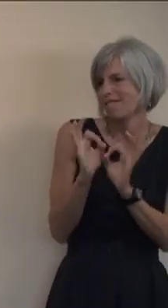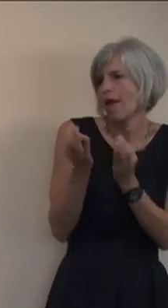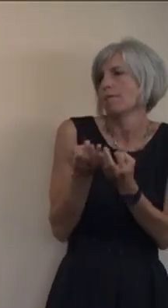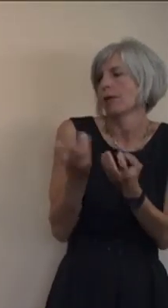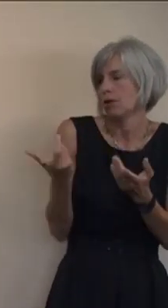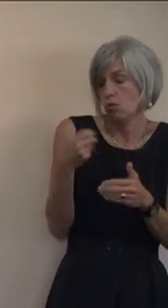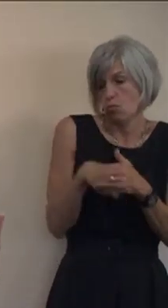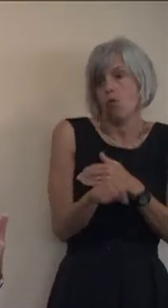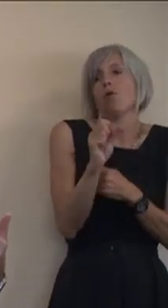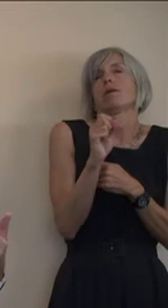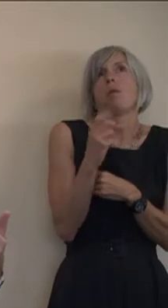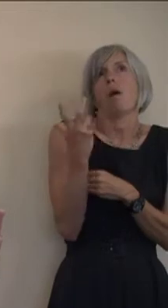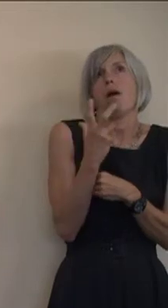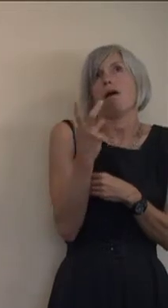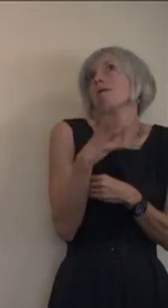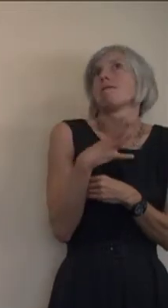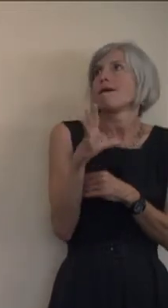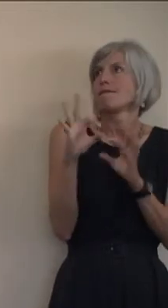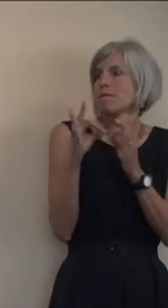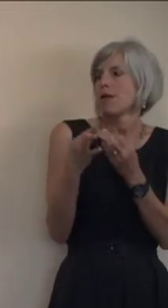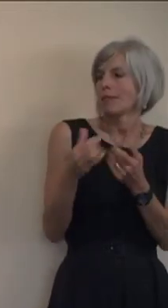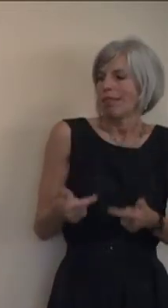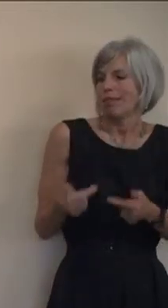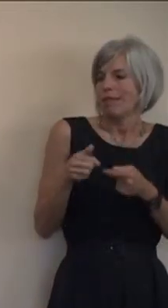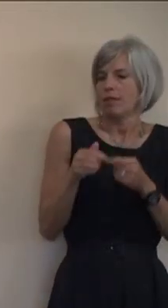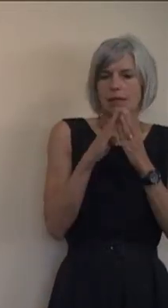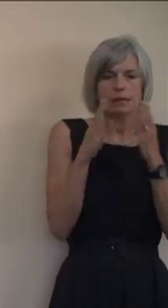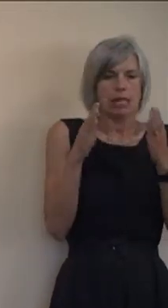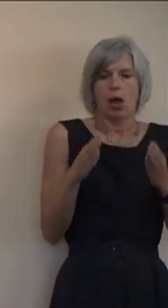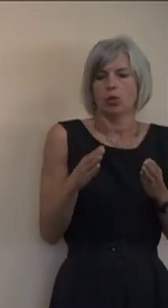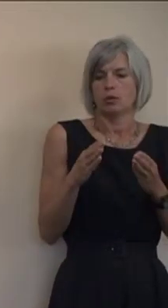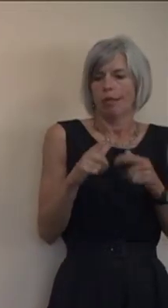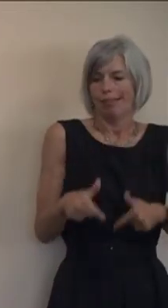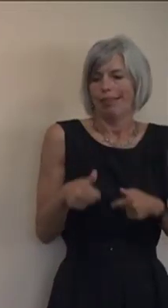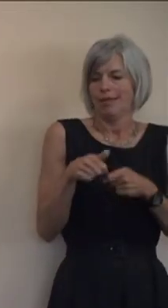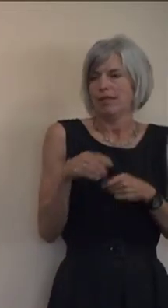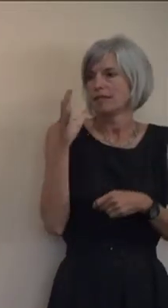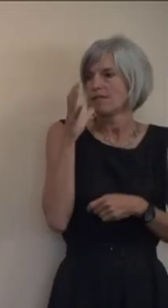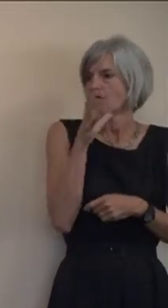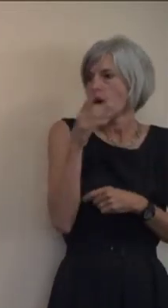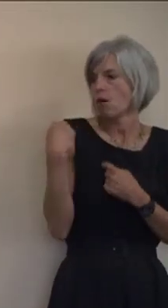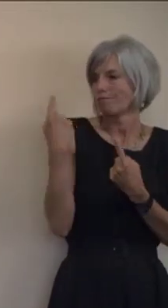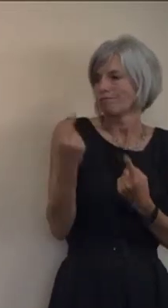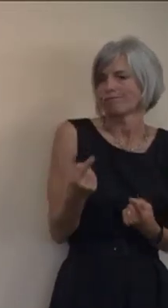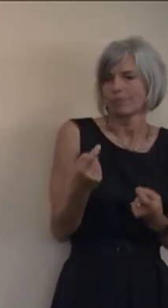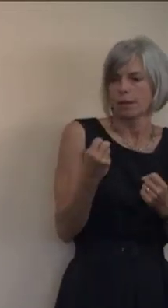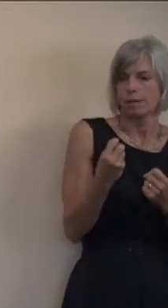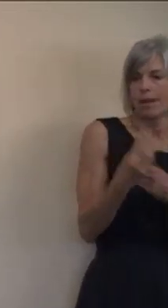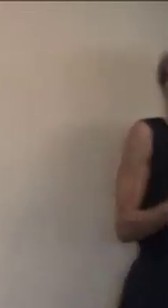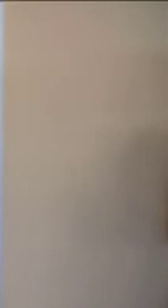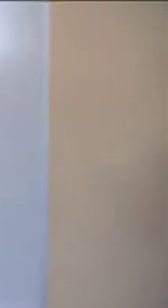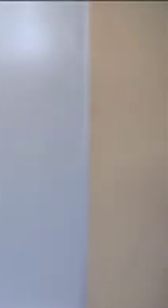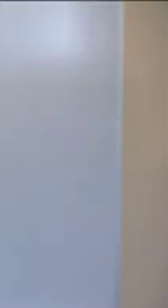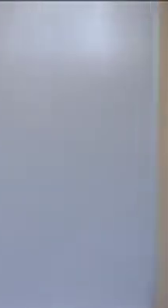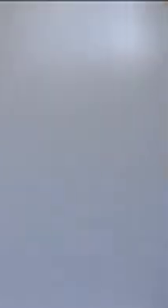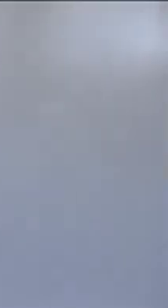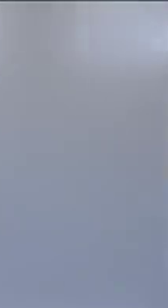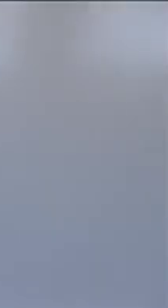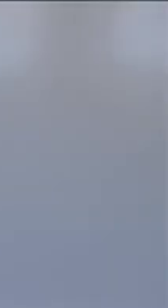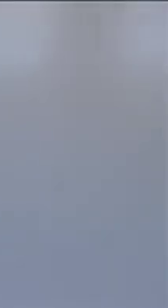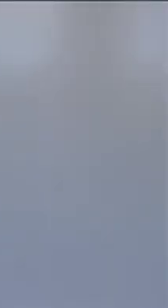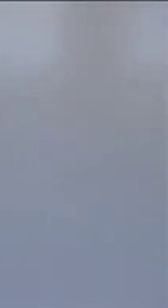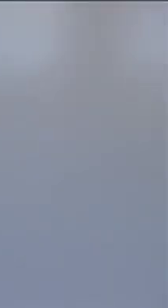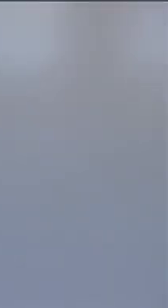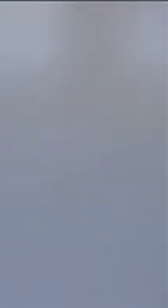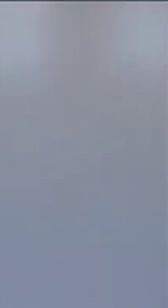into that structure. But what I'm also talking about in terms of